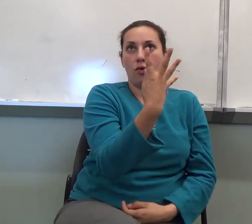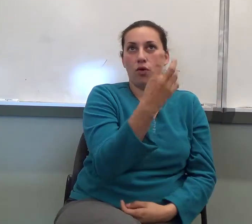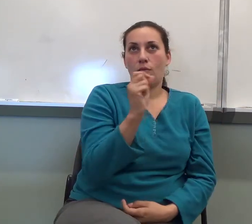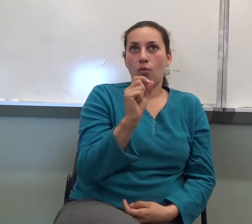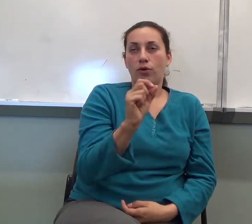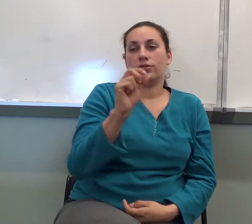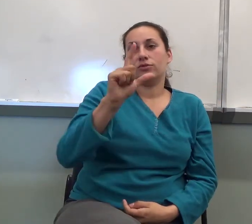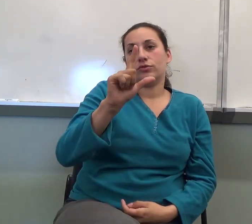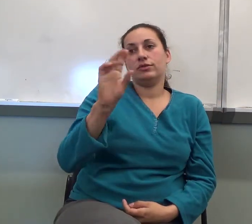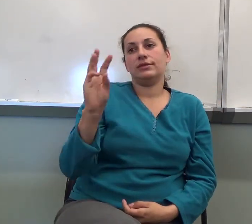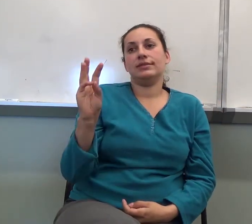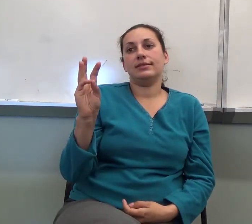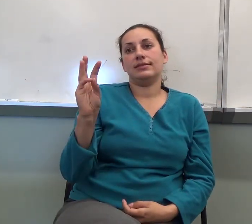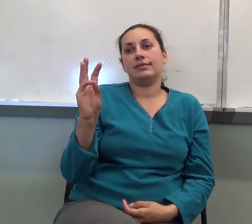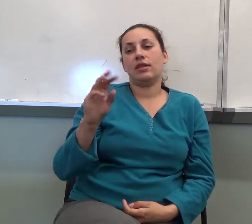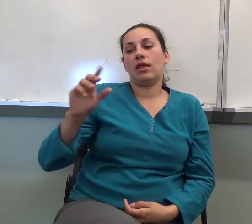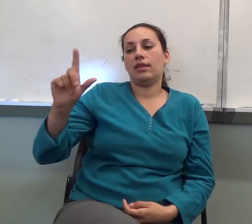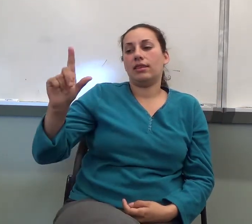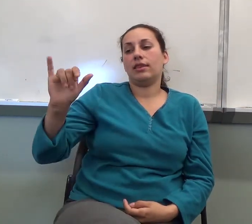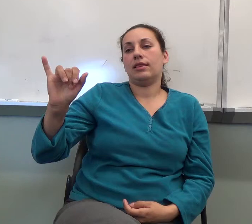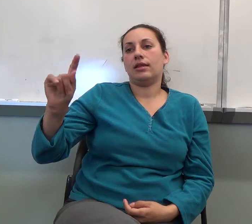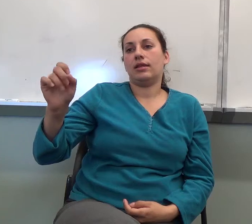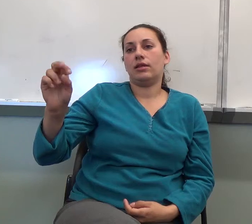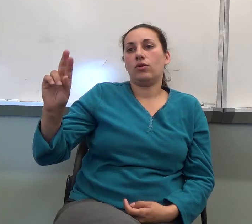4.26 liters in a 6-pack.